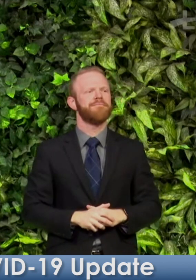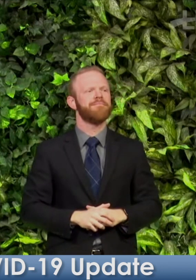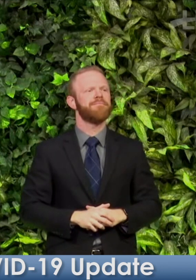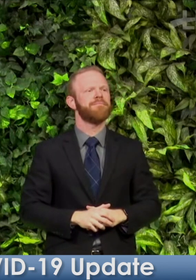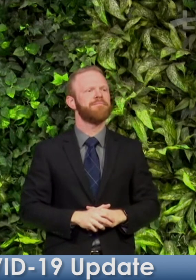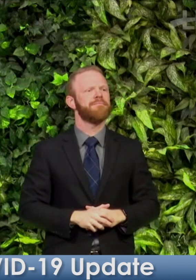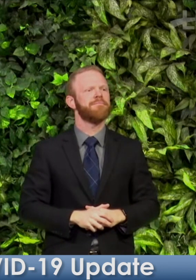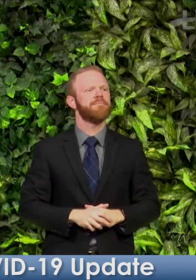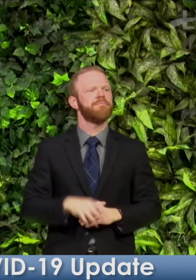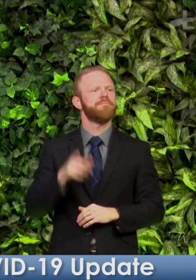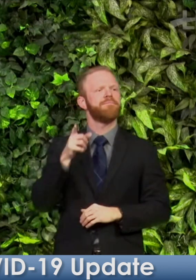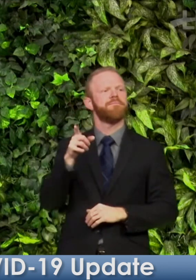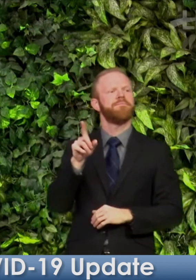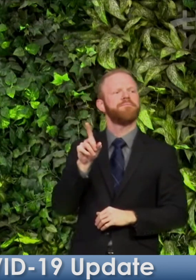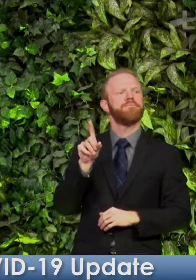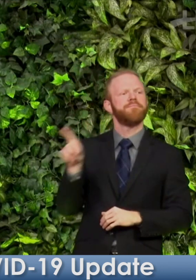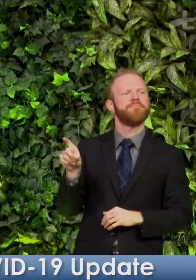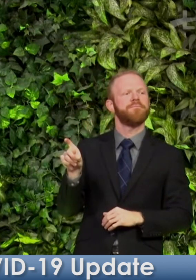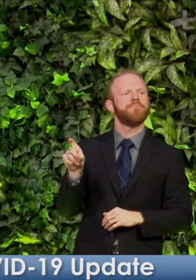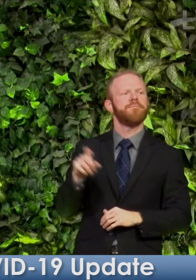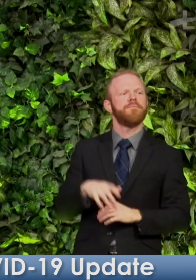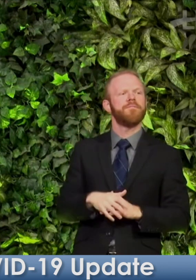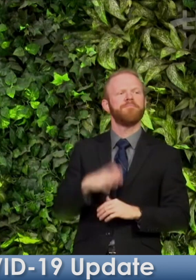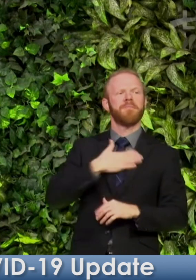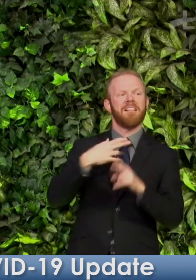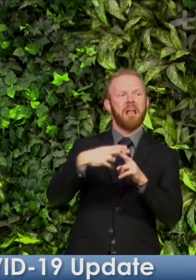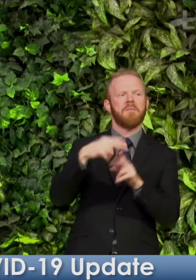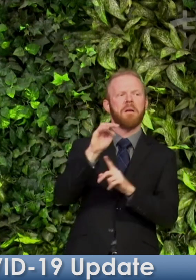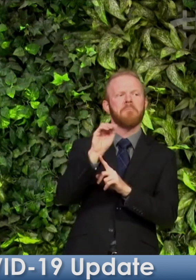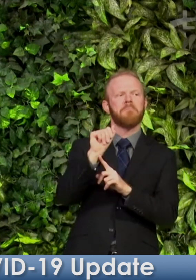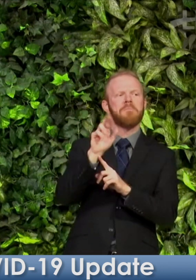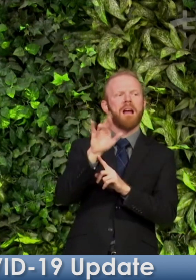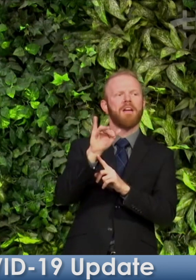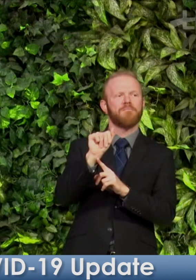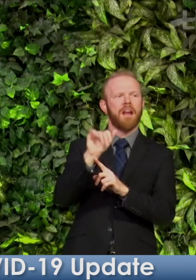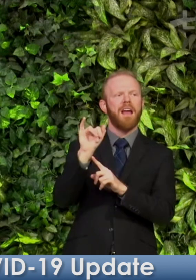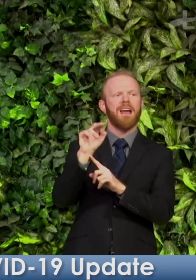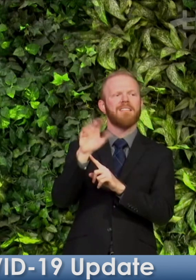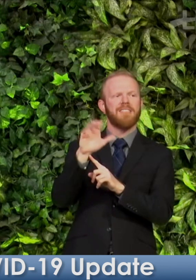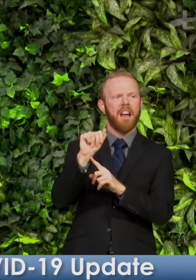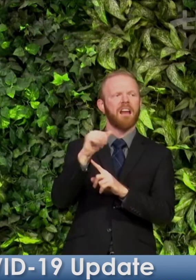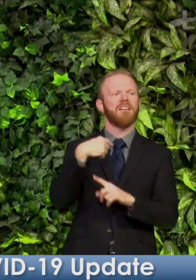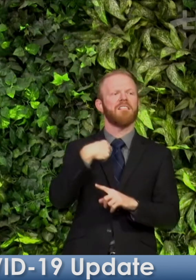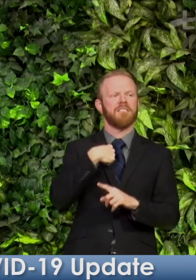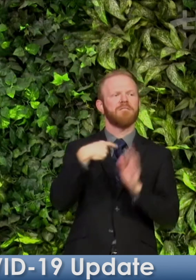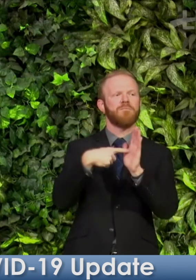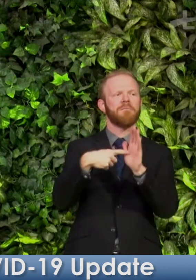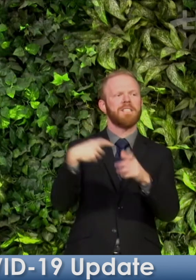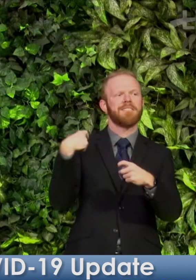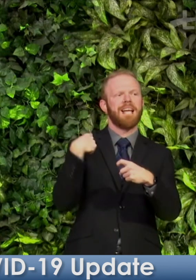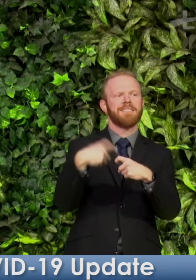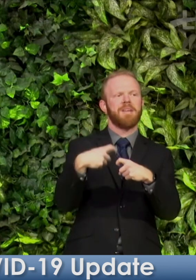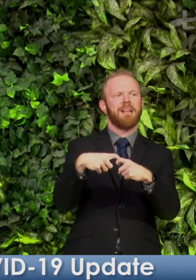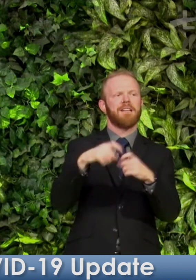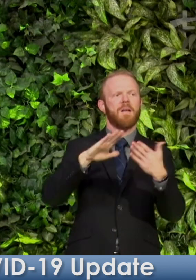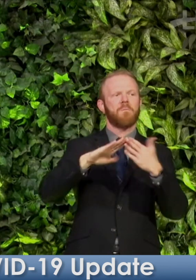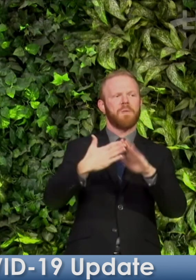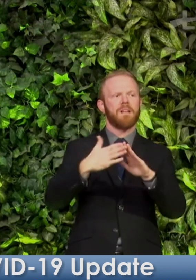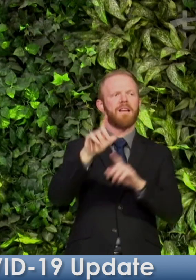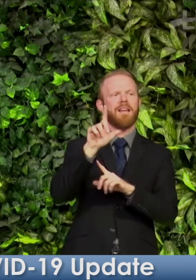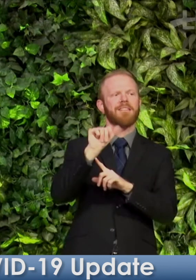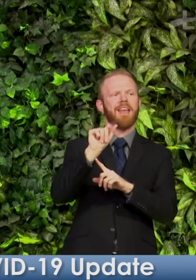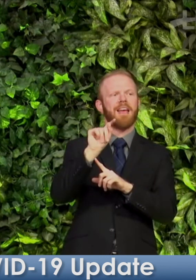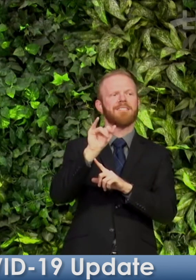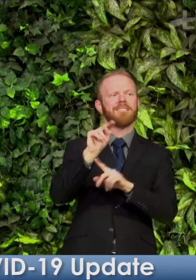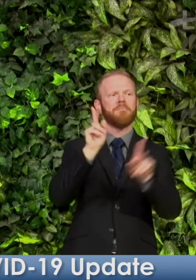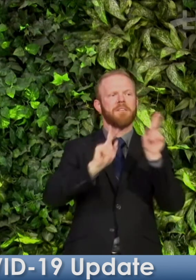Governor Newsom, Channel 62, Maria Inca. For the Hispanic community and the Latin people, maybe, especially the teachers